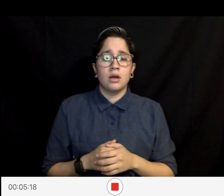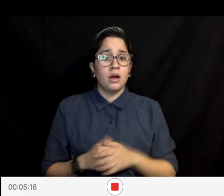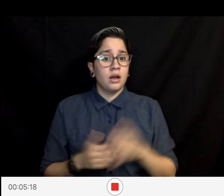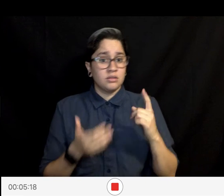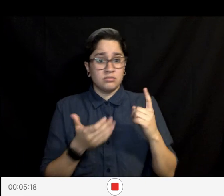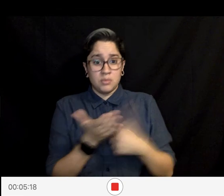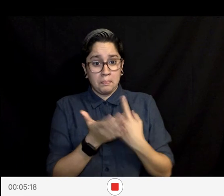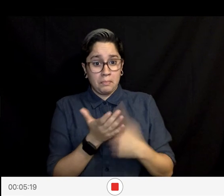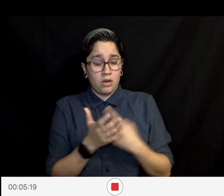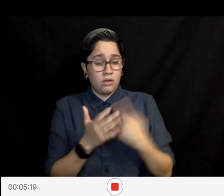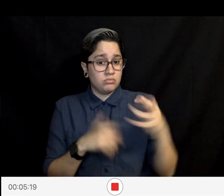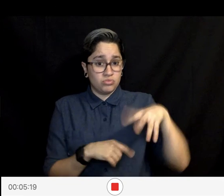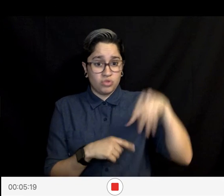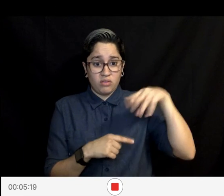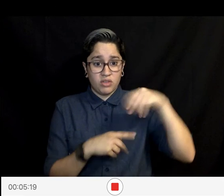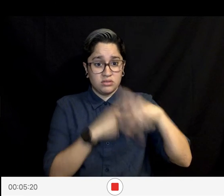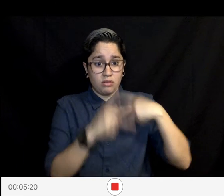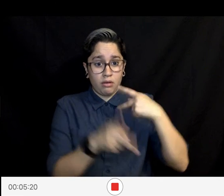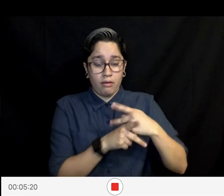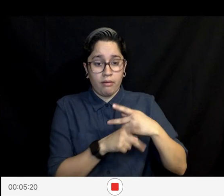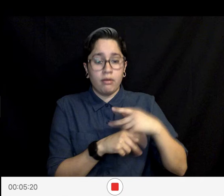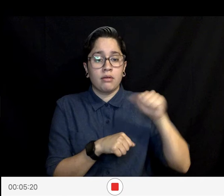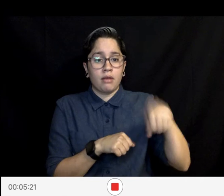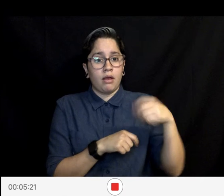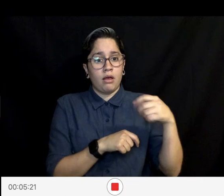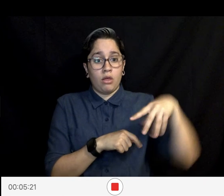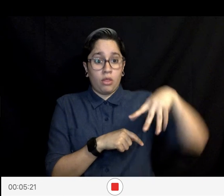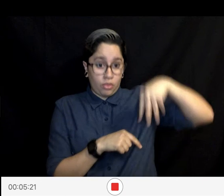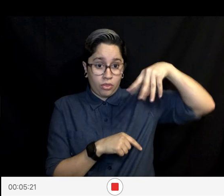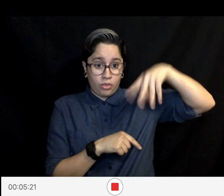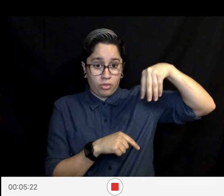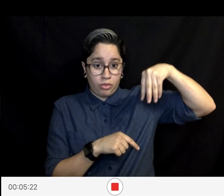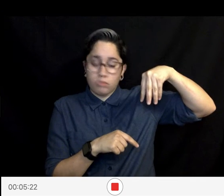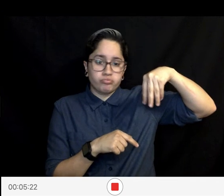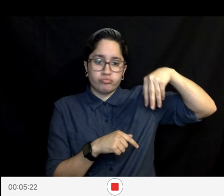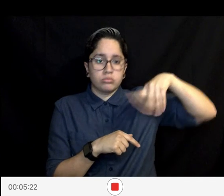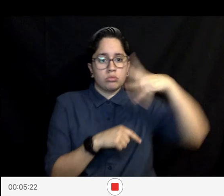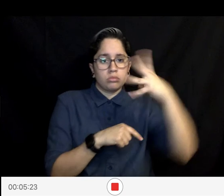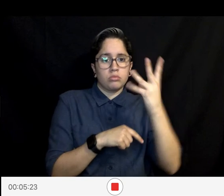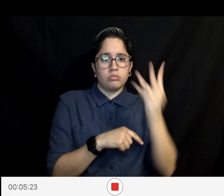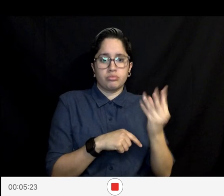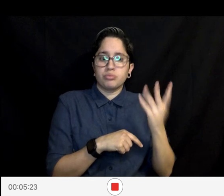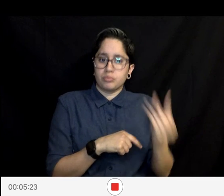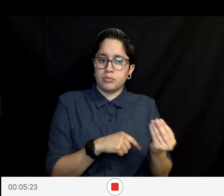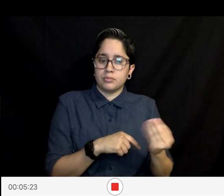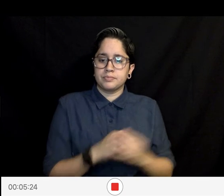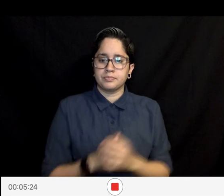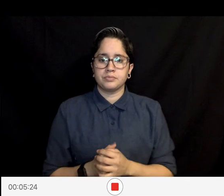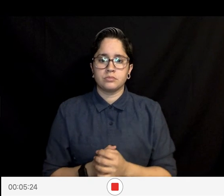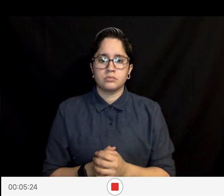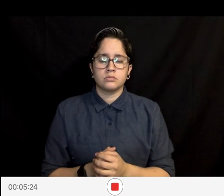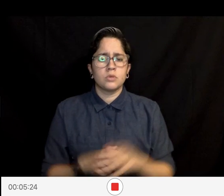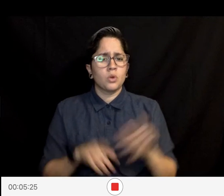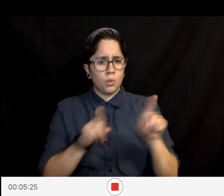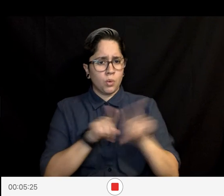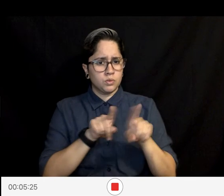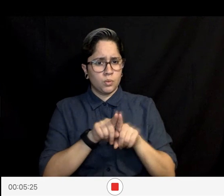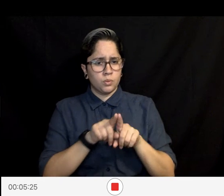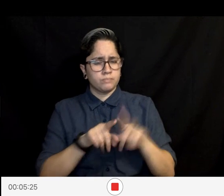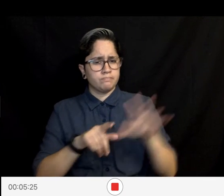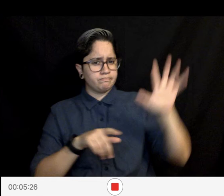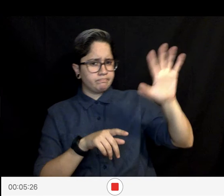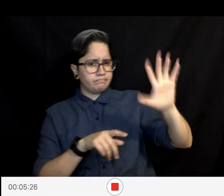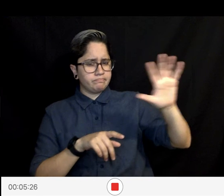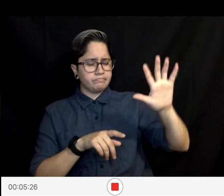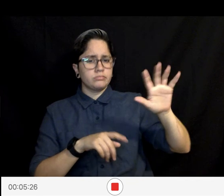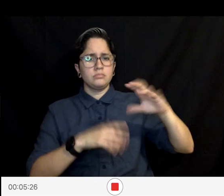In areas such as Japan, Australia, and Europe, they have seen recent dramatic increases in jellyfish